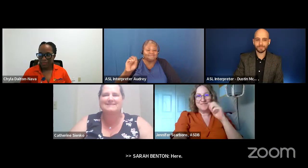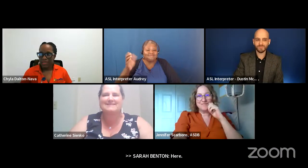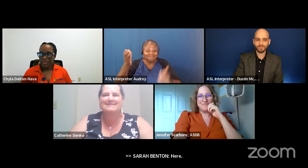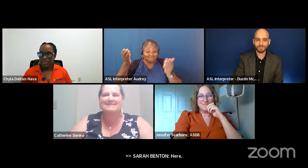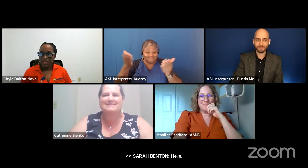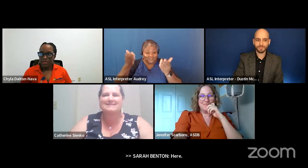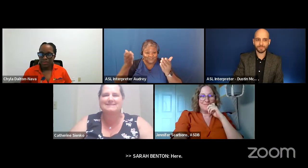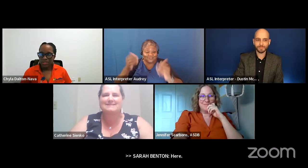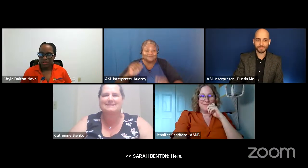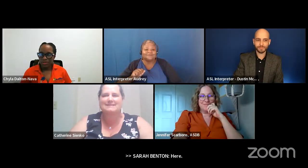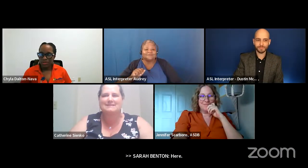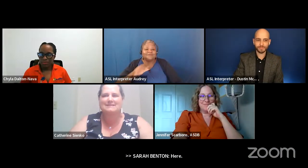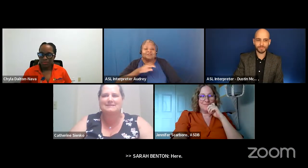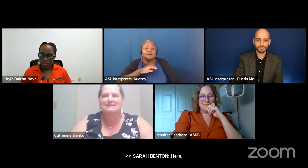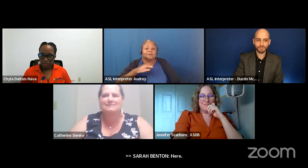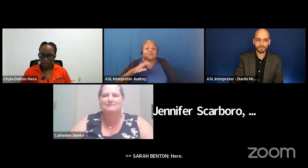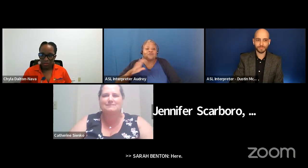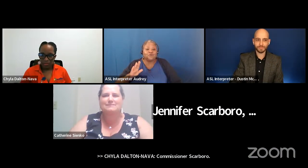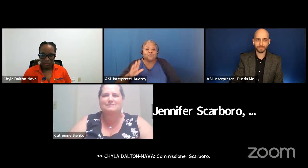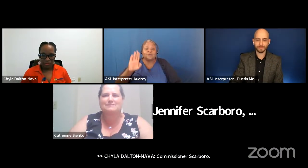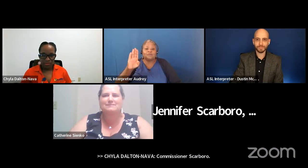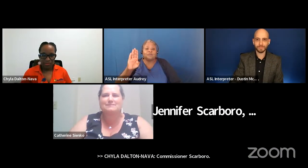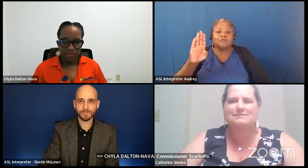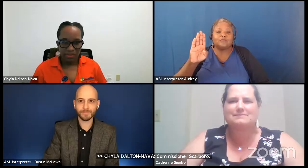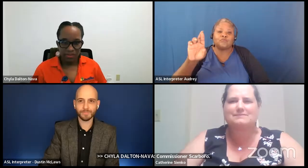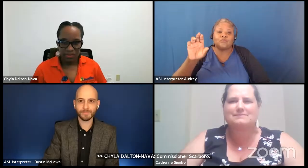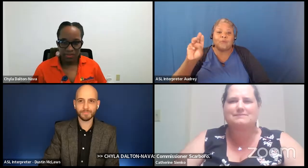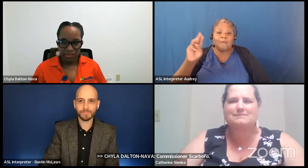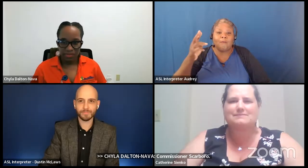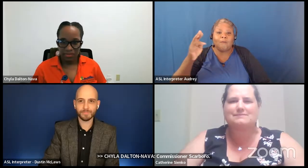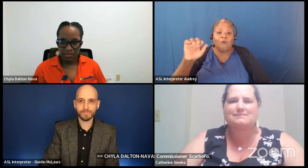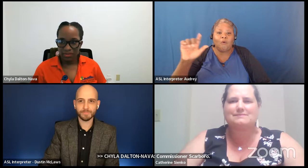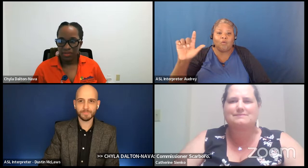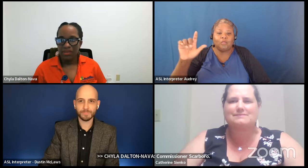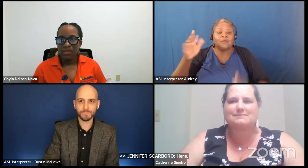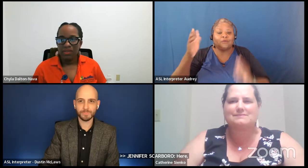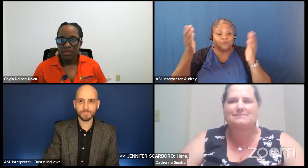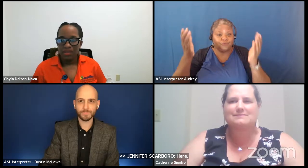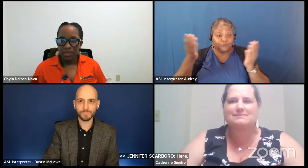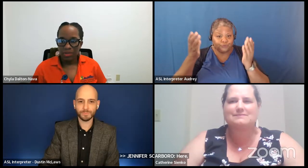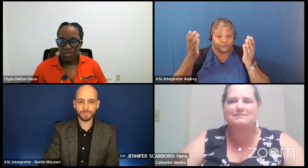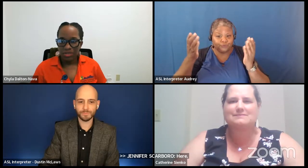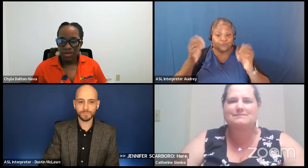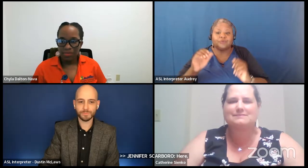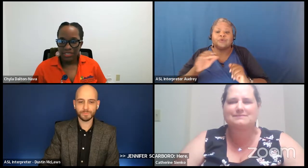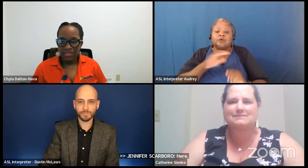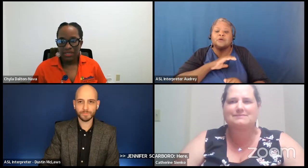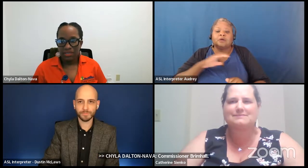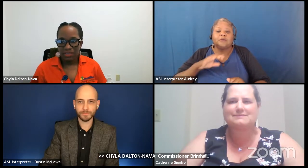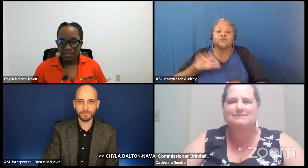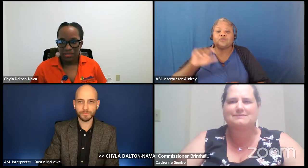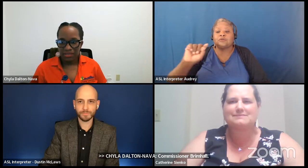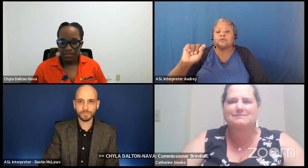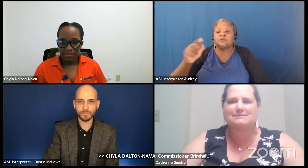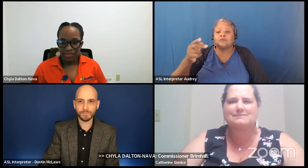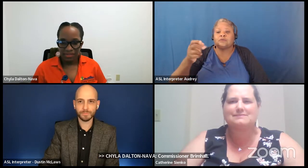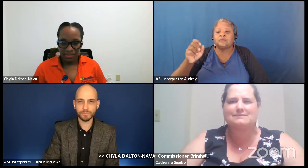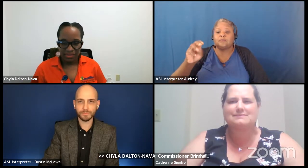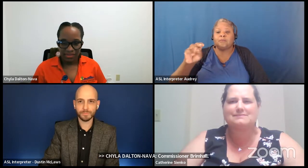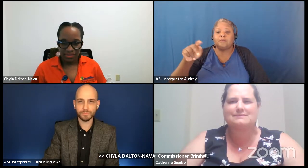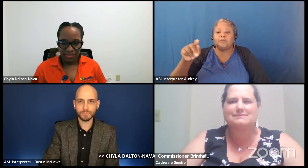here, Commissioner Brimhall, Here. Commissioner Thompson,